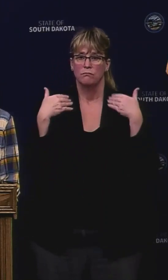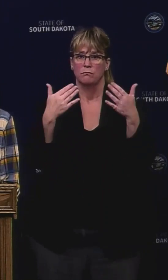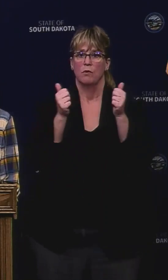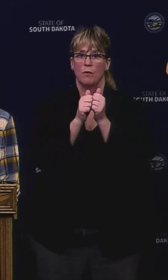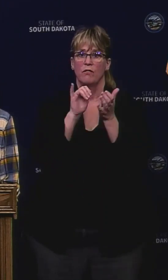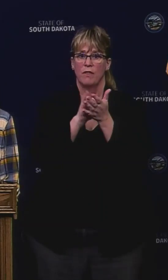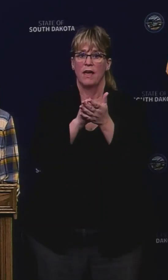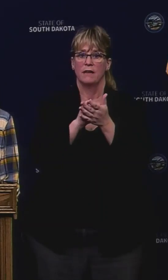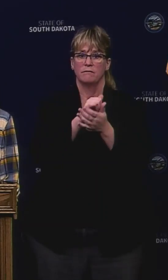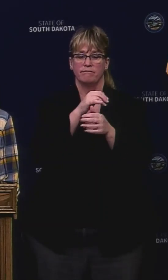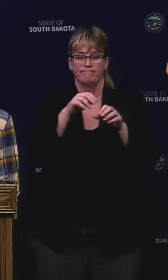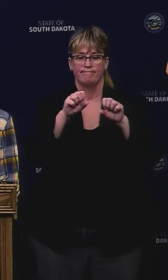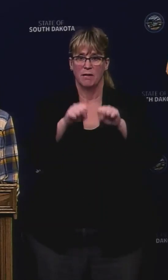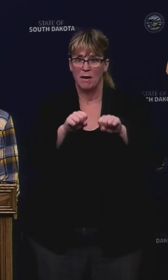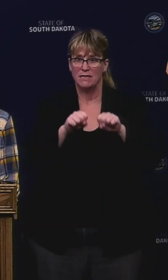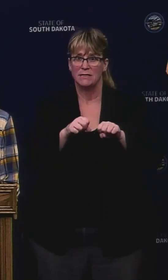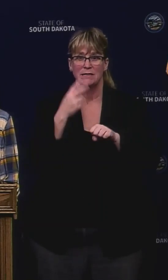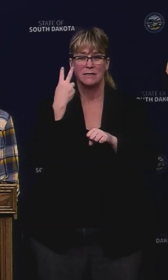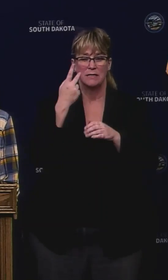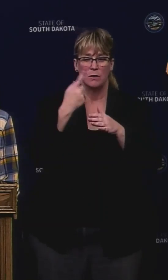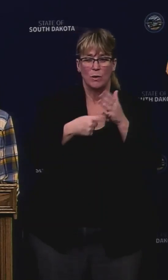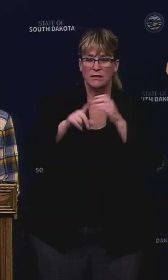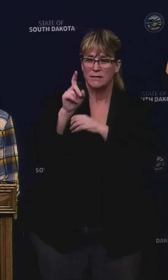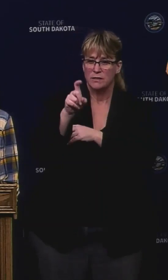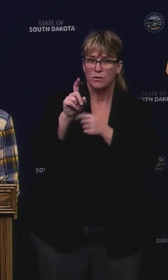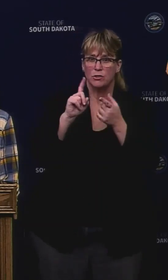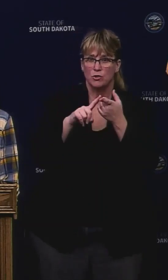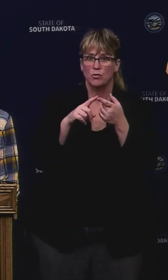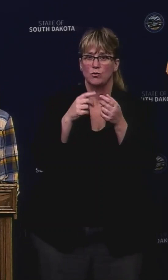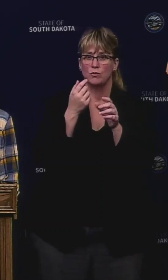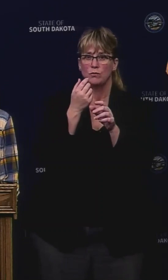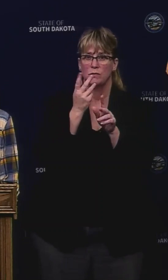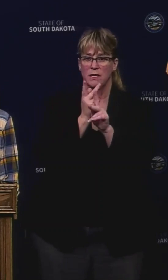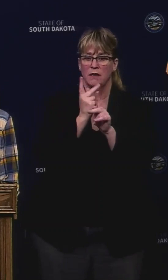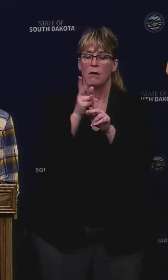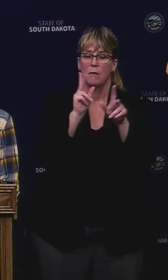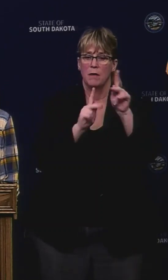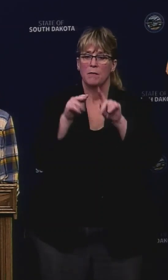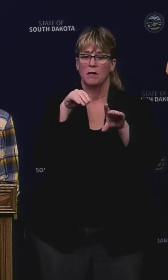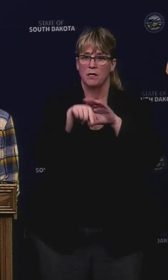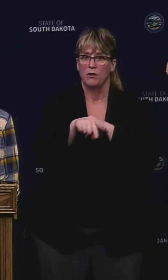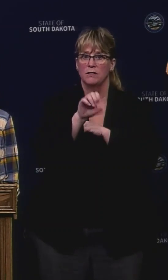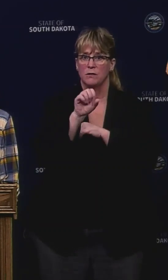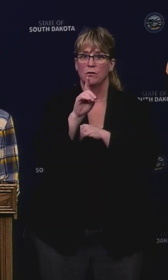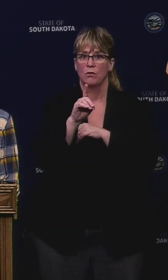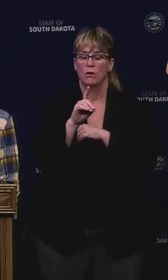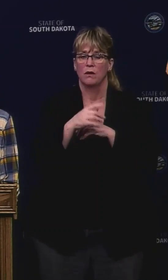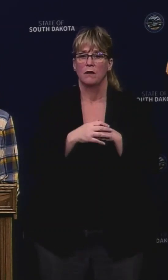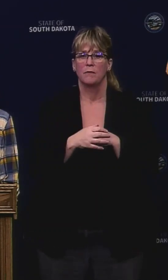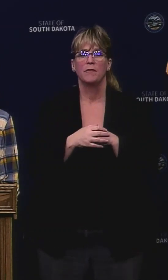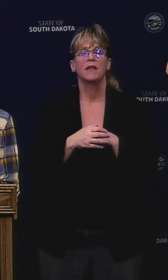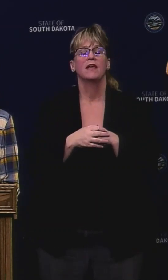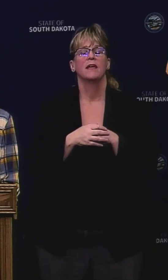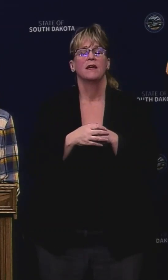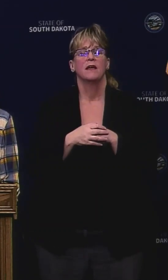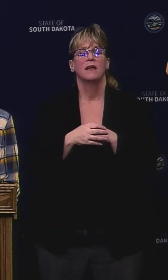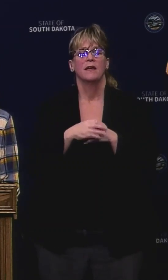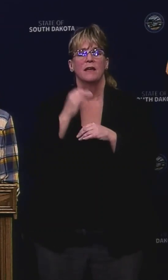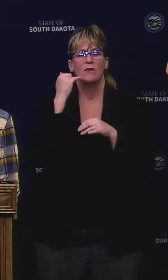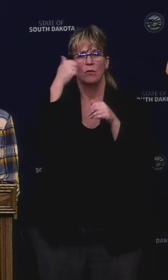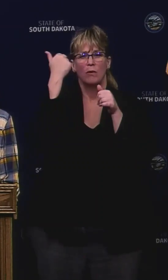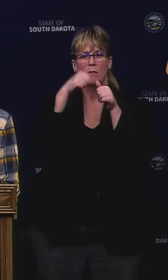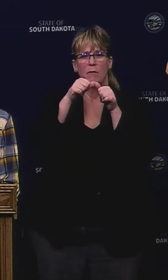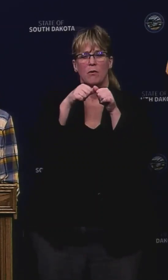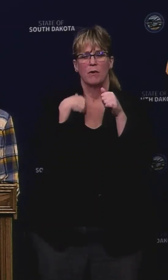and we're continuing to evaluate to see what would be necessary to adequately take care of folks here in South Dakota. If you remember, there was